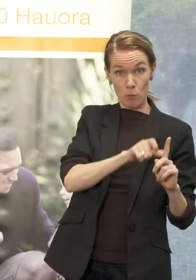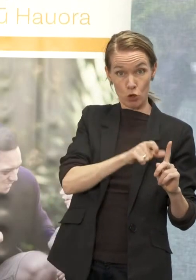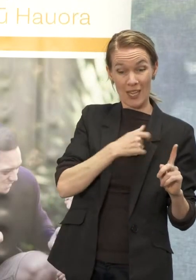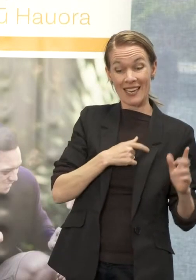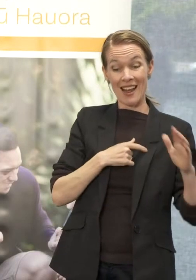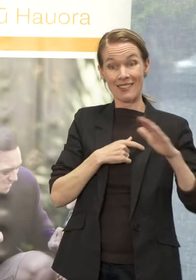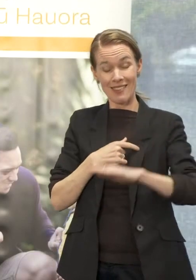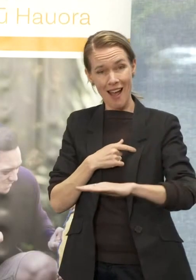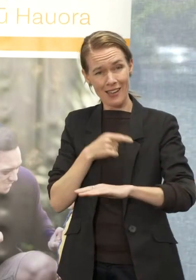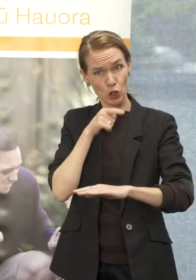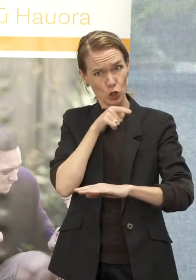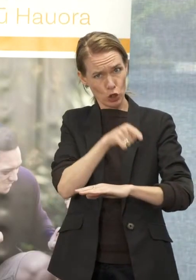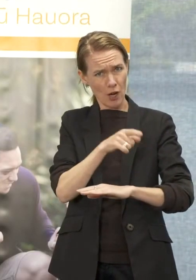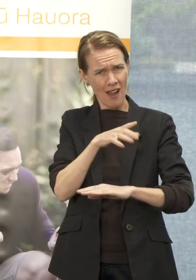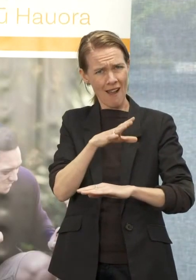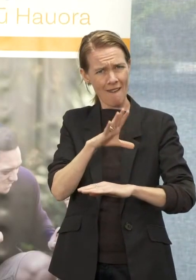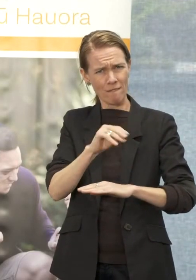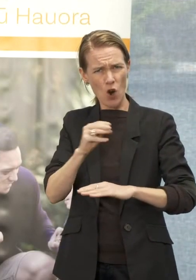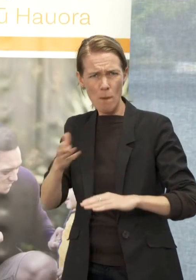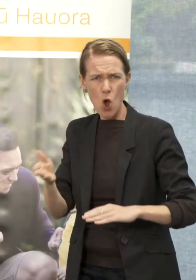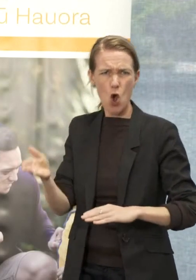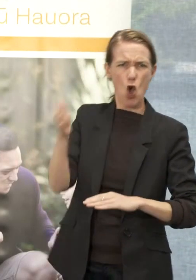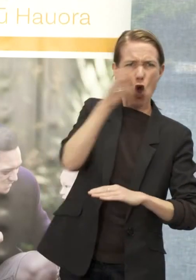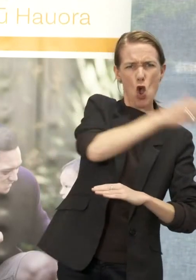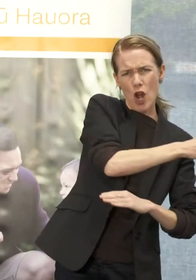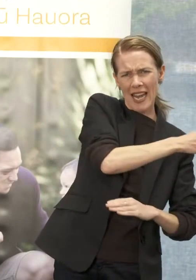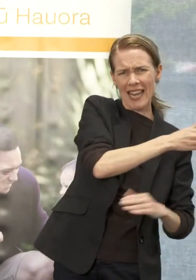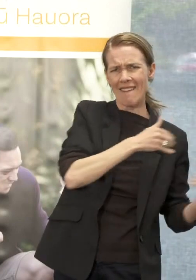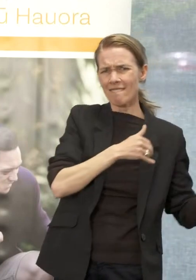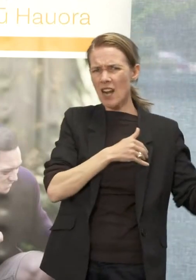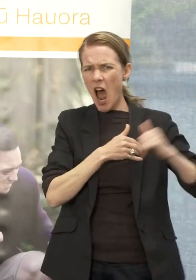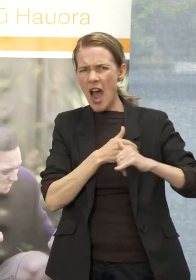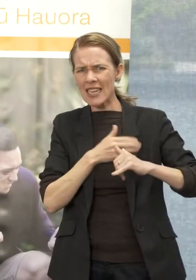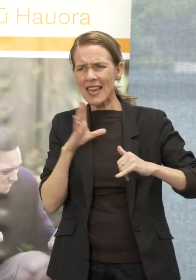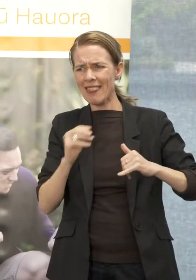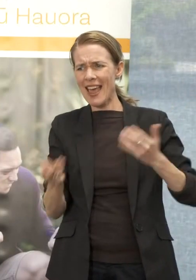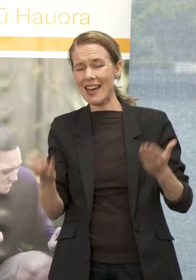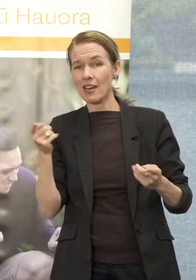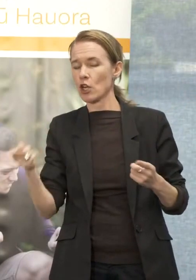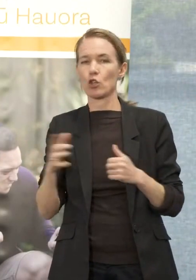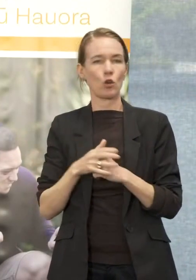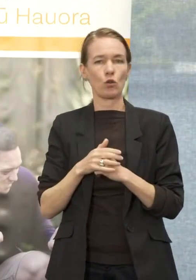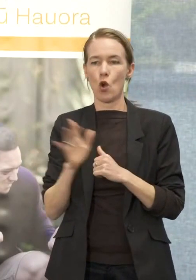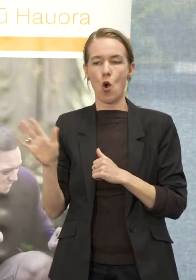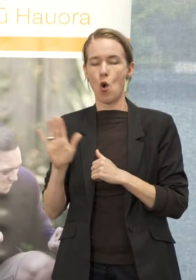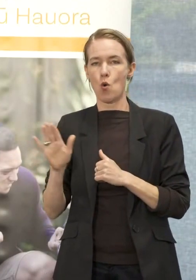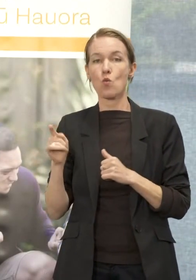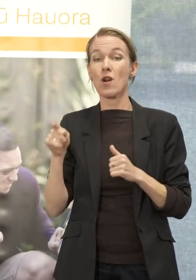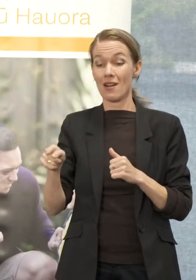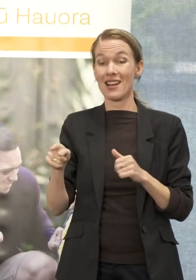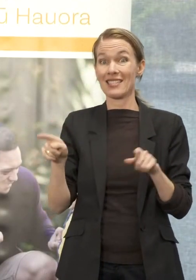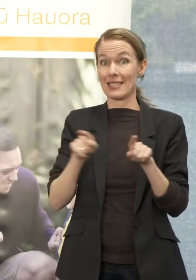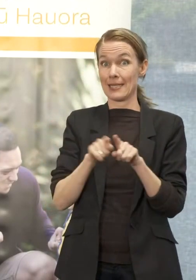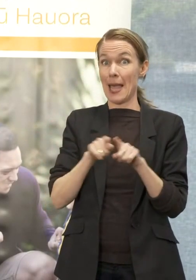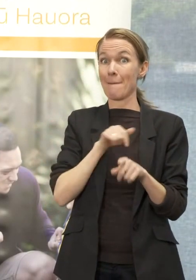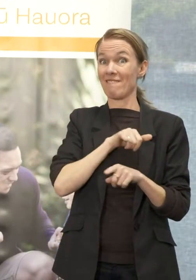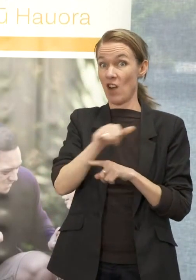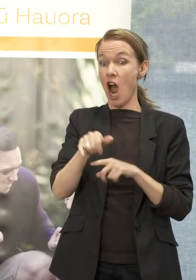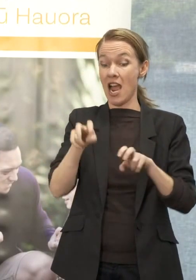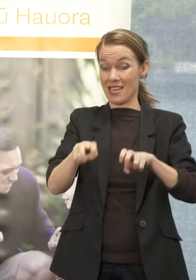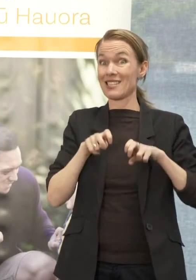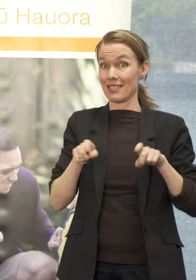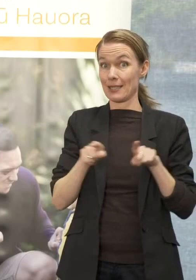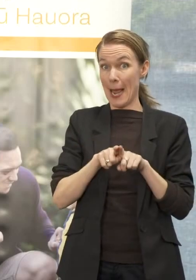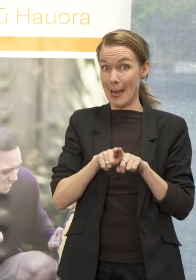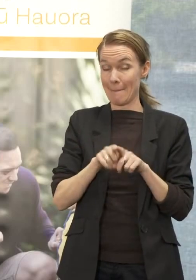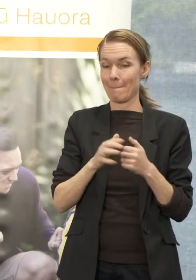COVID? No, they all arrived on the same flight, which had come in from Delhi. But the person who tested